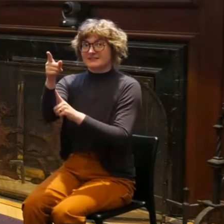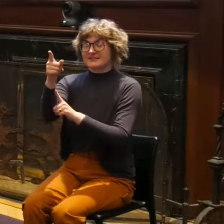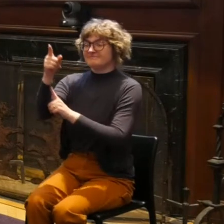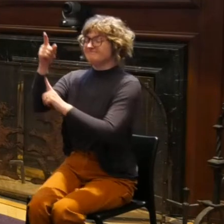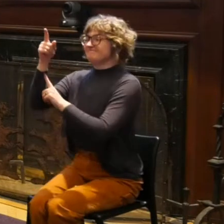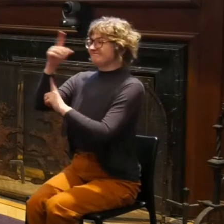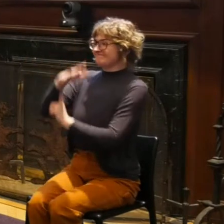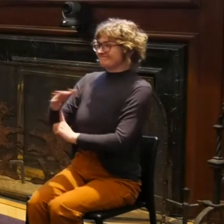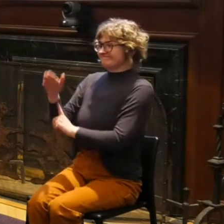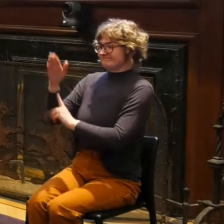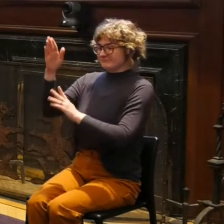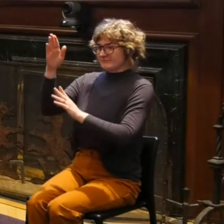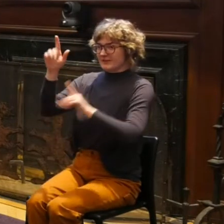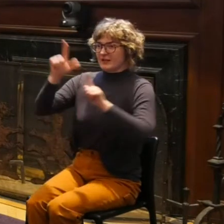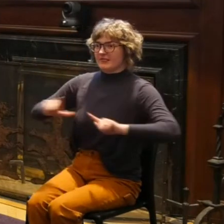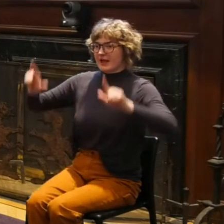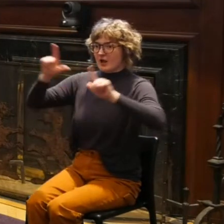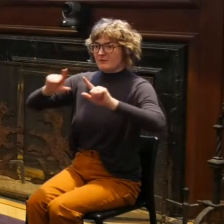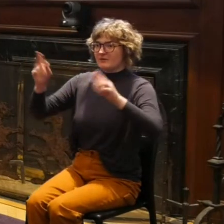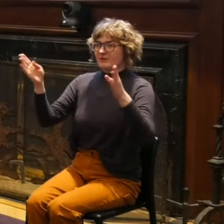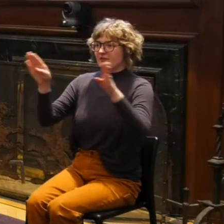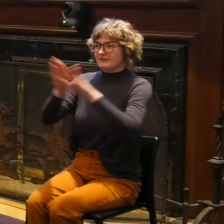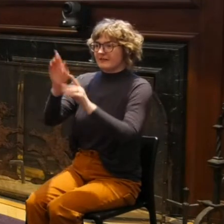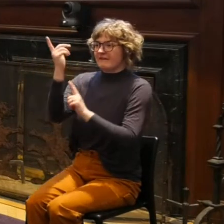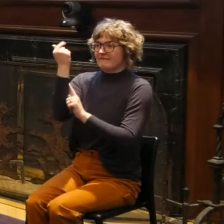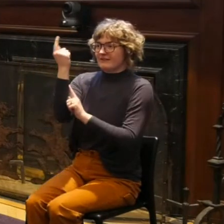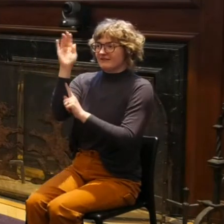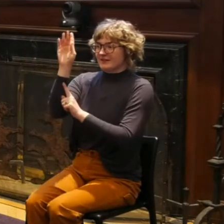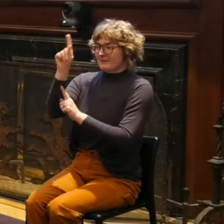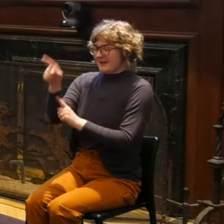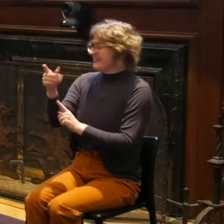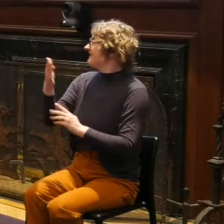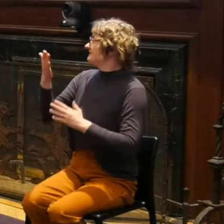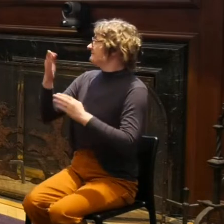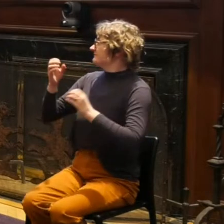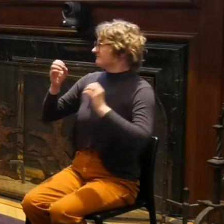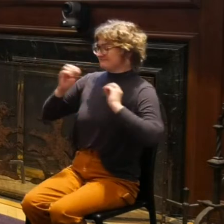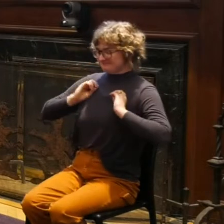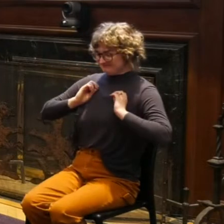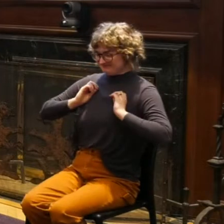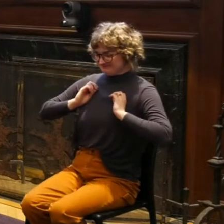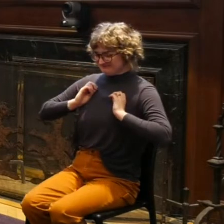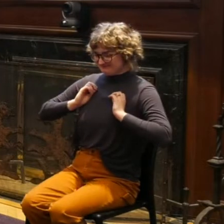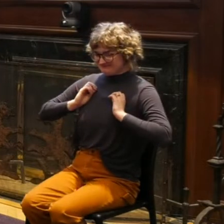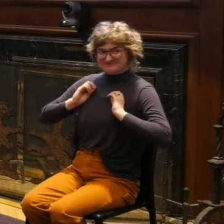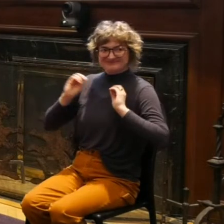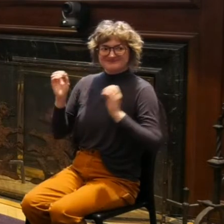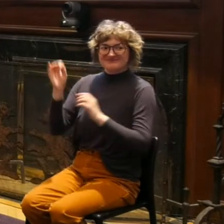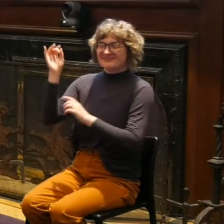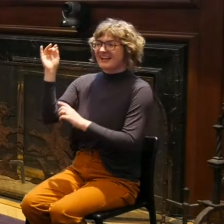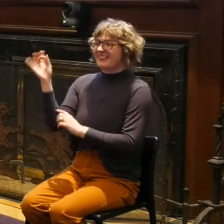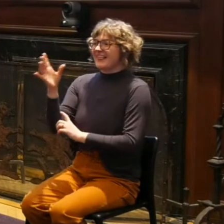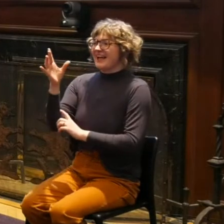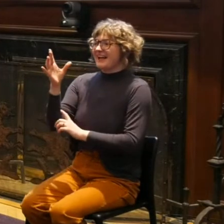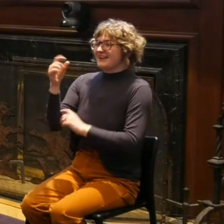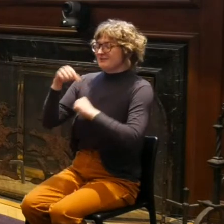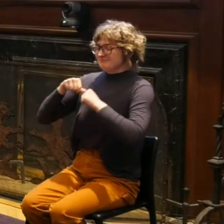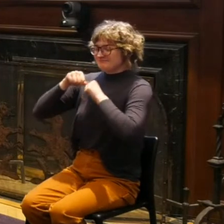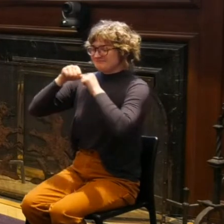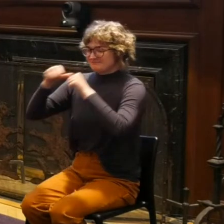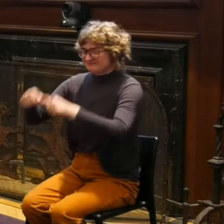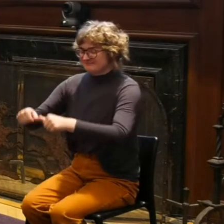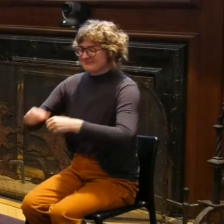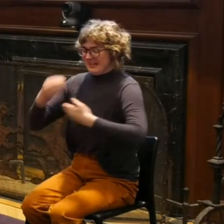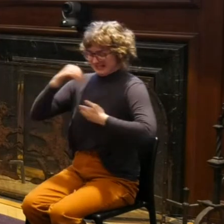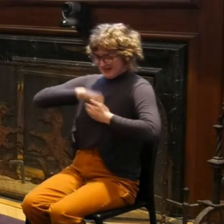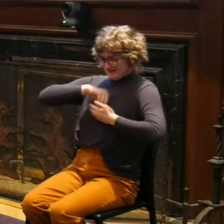My soft angel arrives after his 1 a.m. street lamp pools of light rides, stretching within